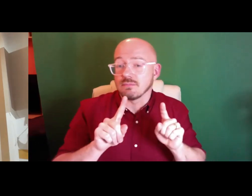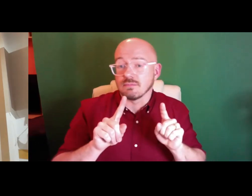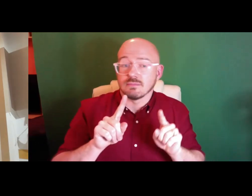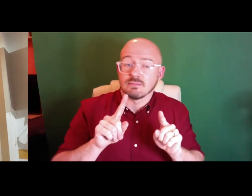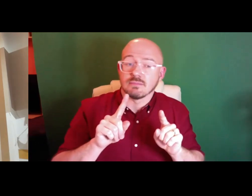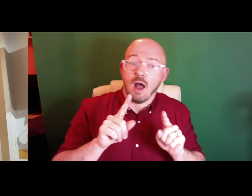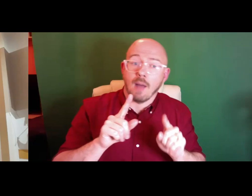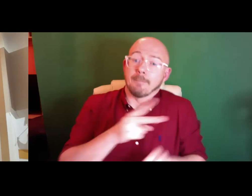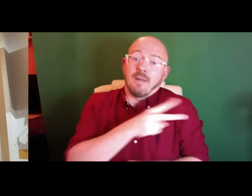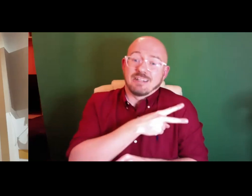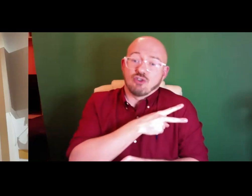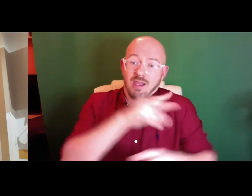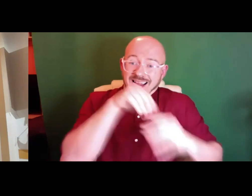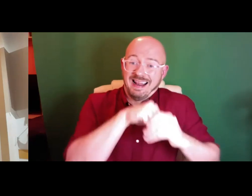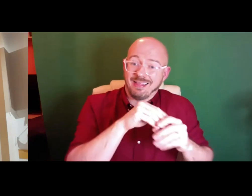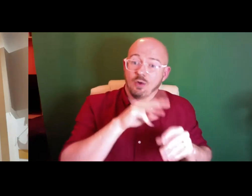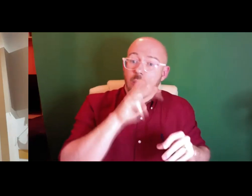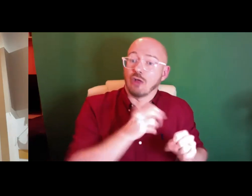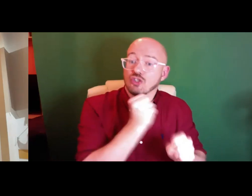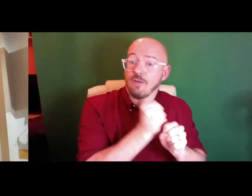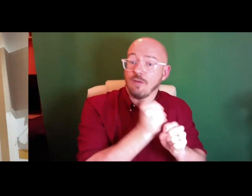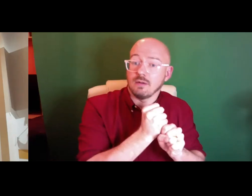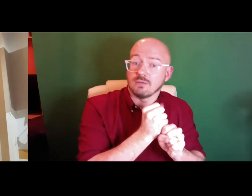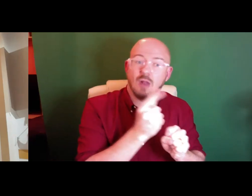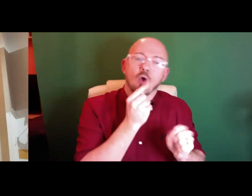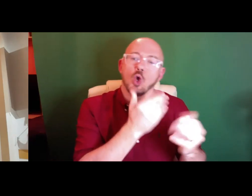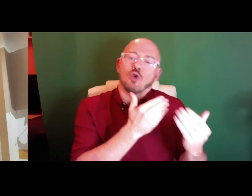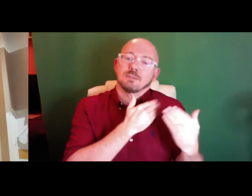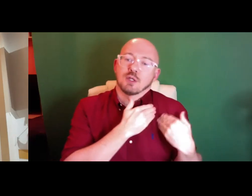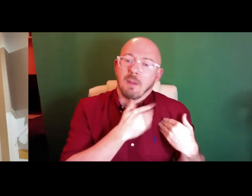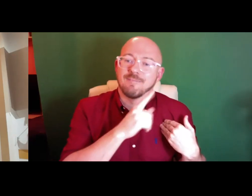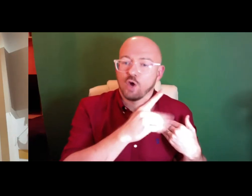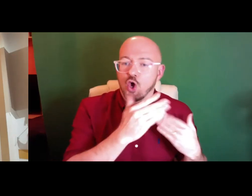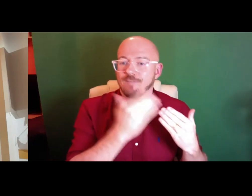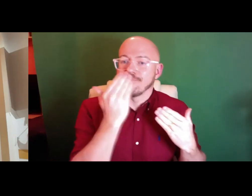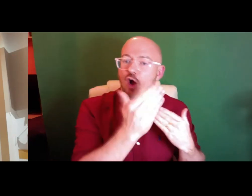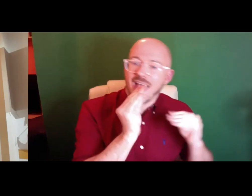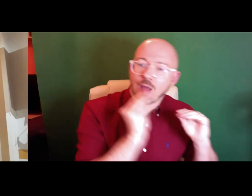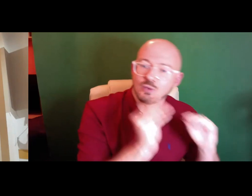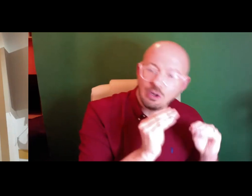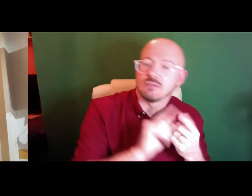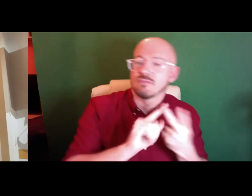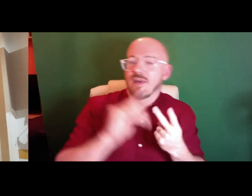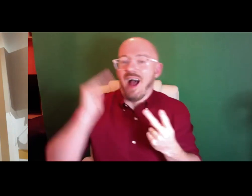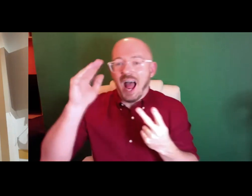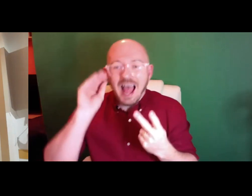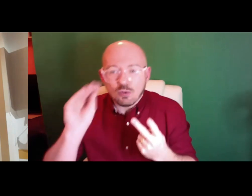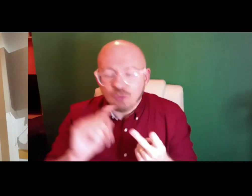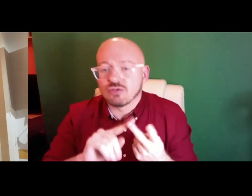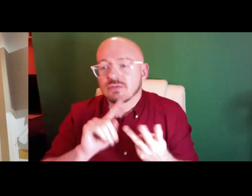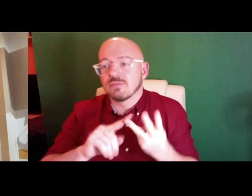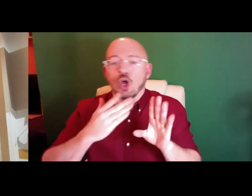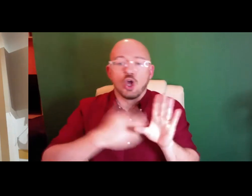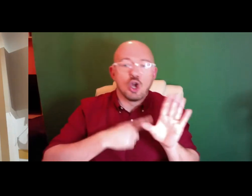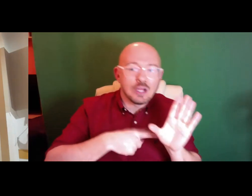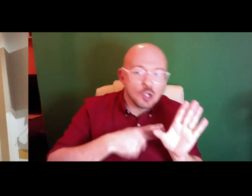influence because of our recommendations and through our involvement in various meetings, representation to the Welsh Government,